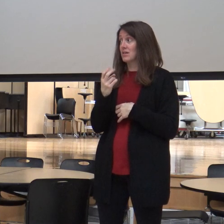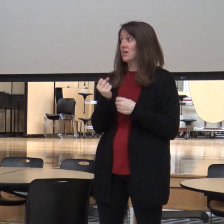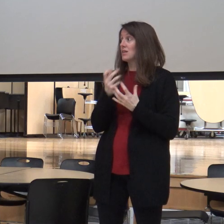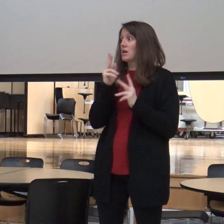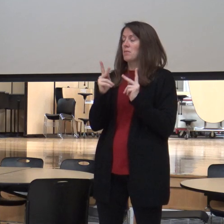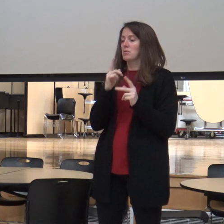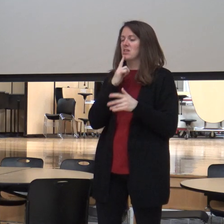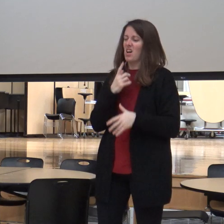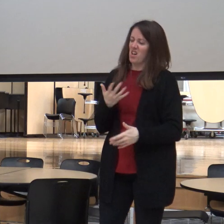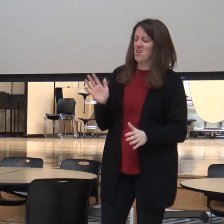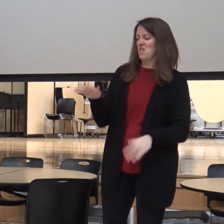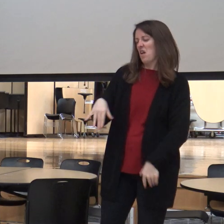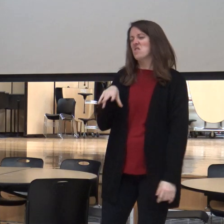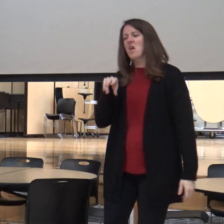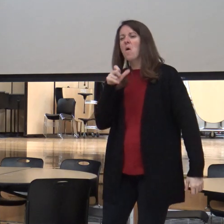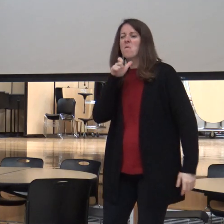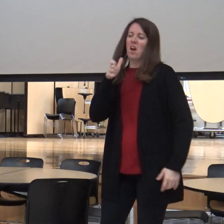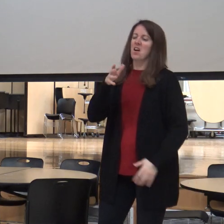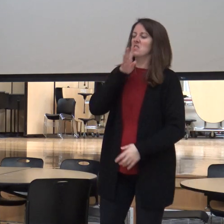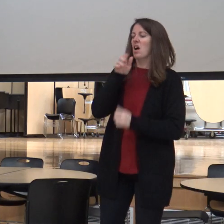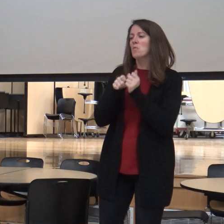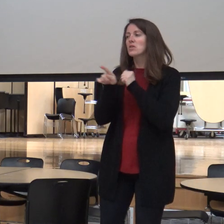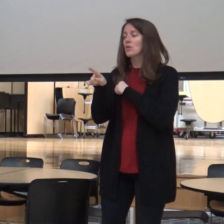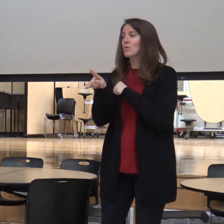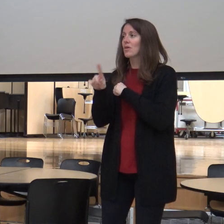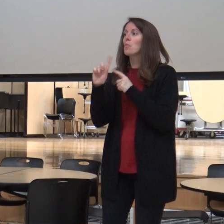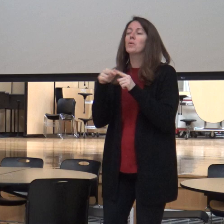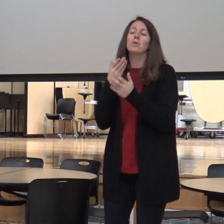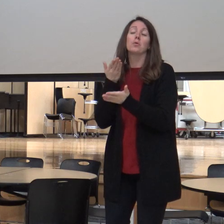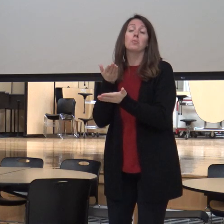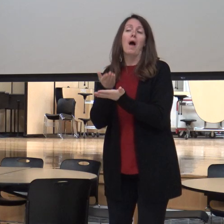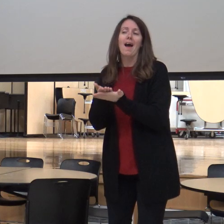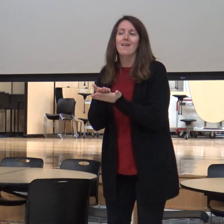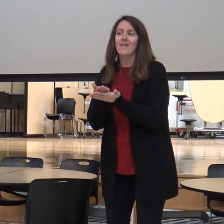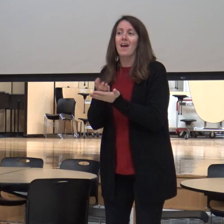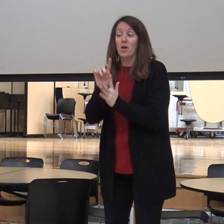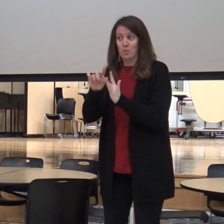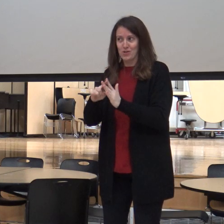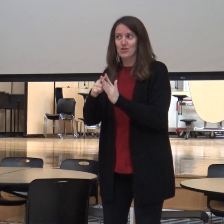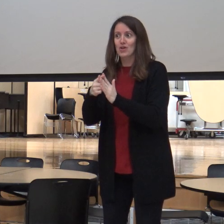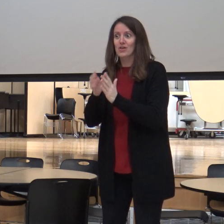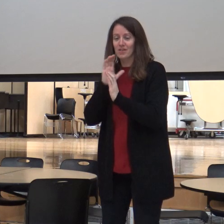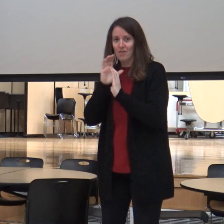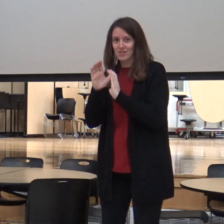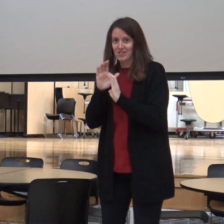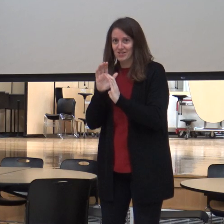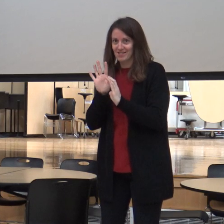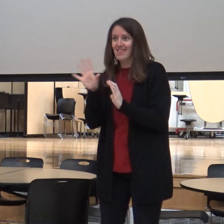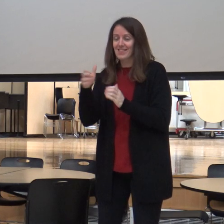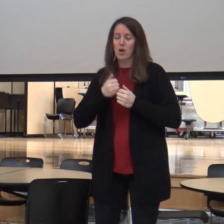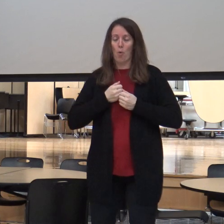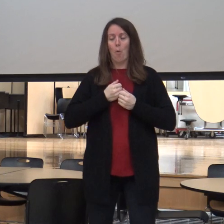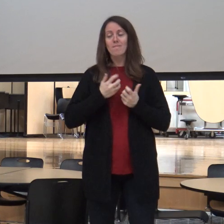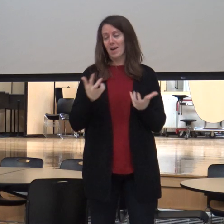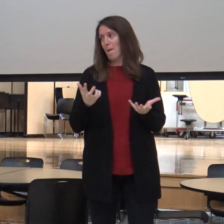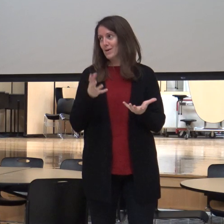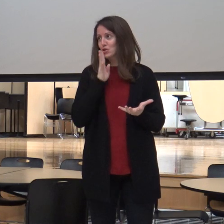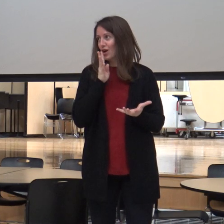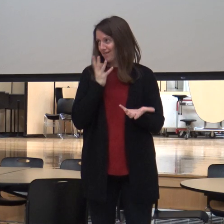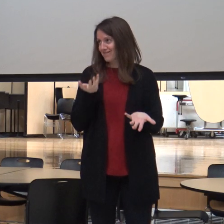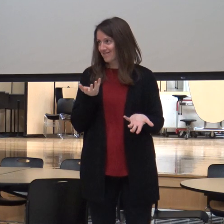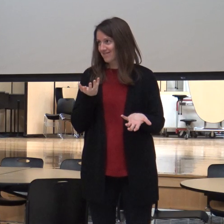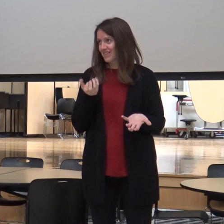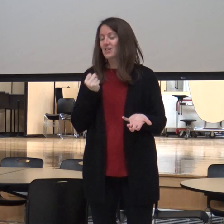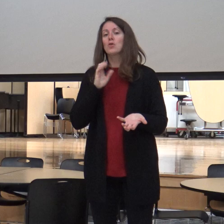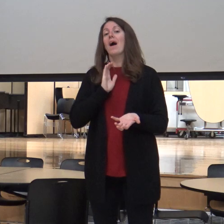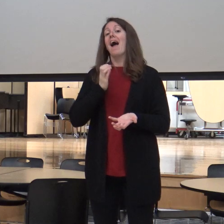you, we're not going to talk to you. Once we're there and we start talking, they do talk to us. And so our ability